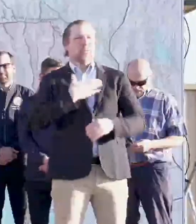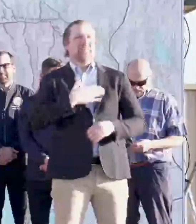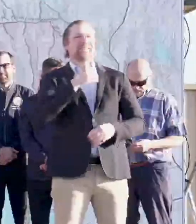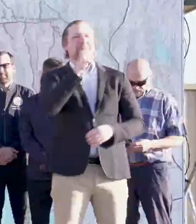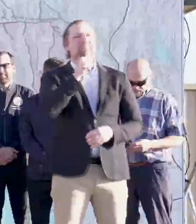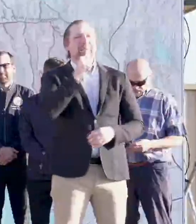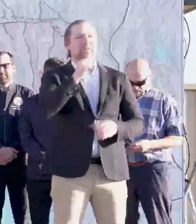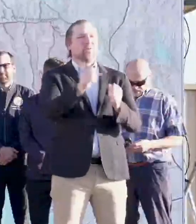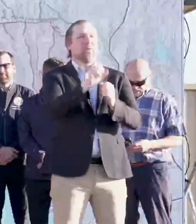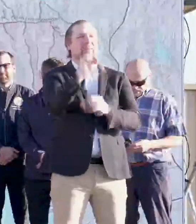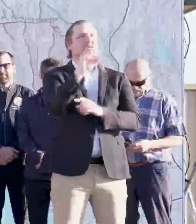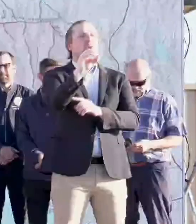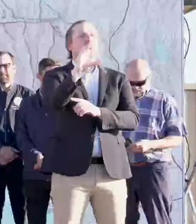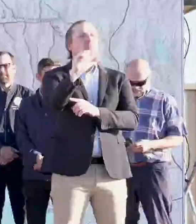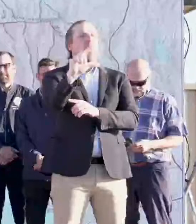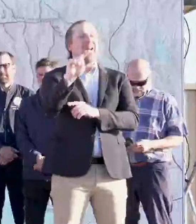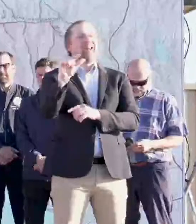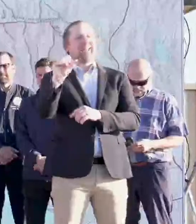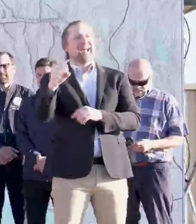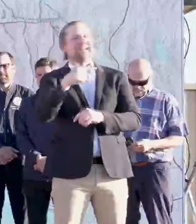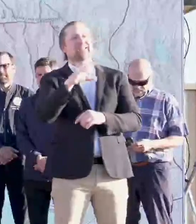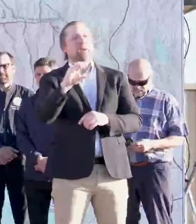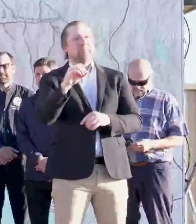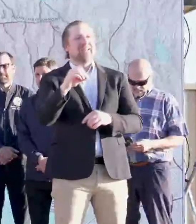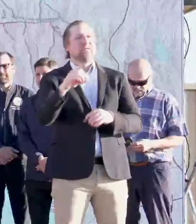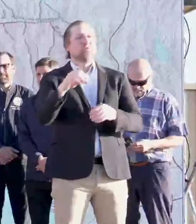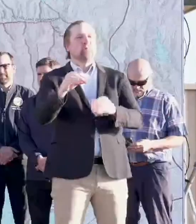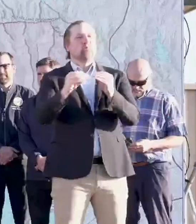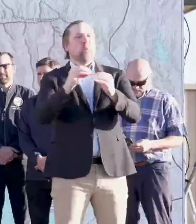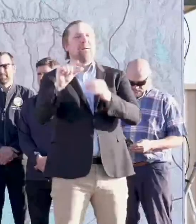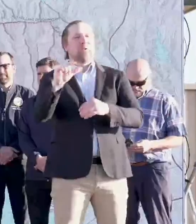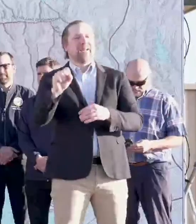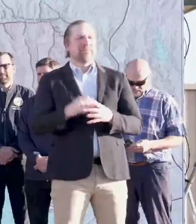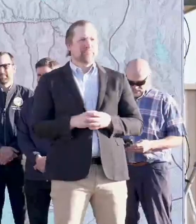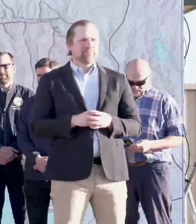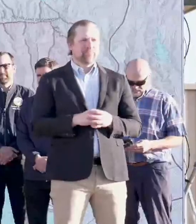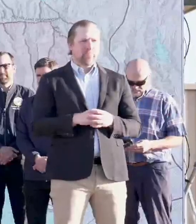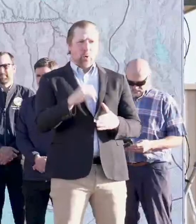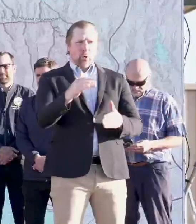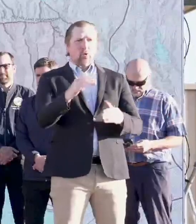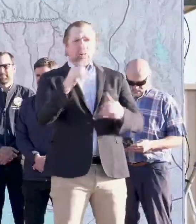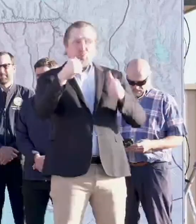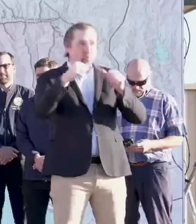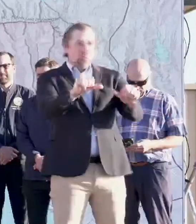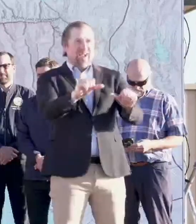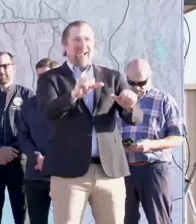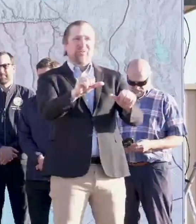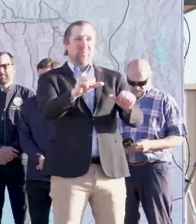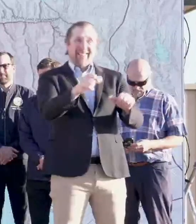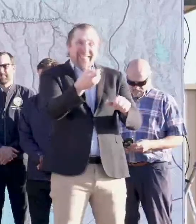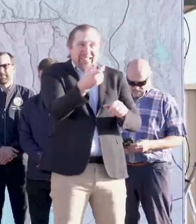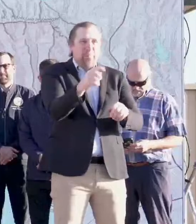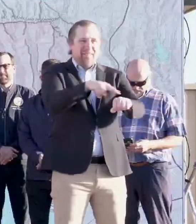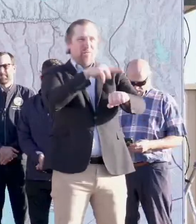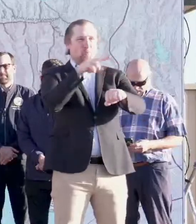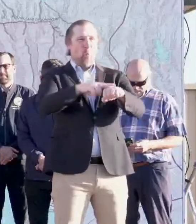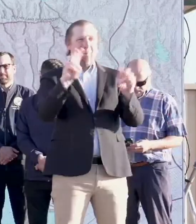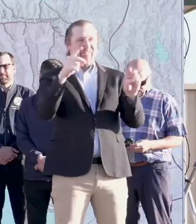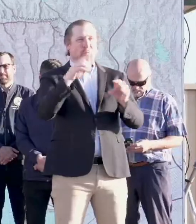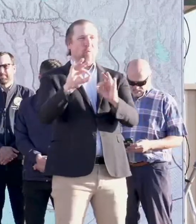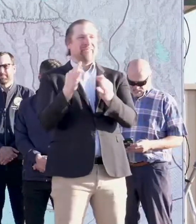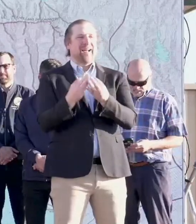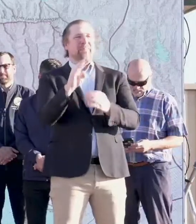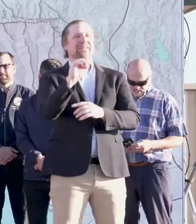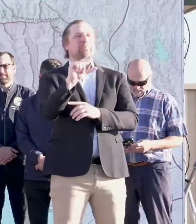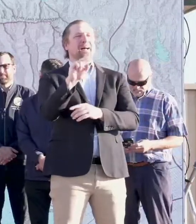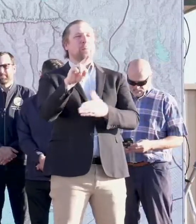patience with our SoCal Gas partners. To try to provide some semblance of normalcy to our families, the Malibu